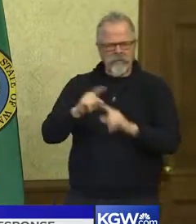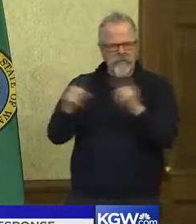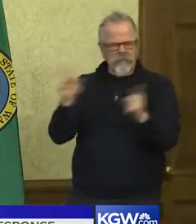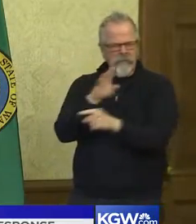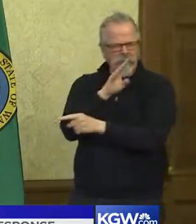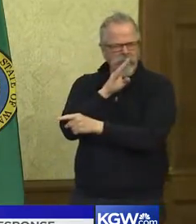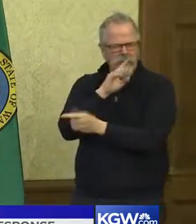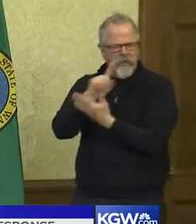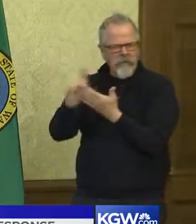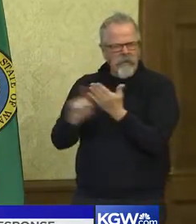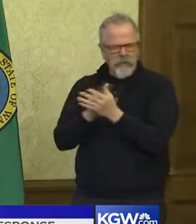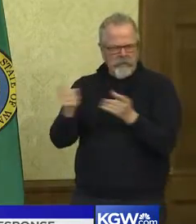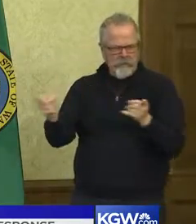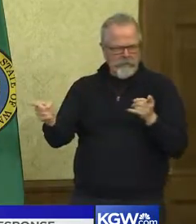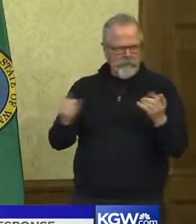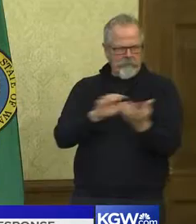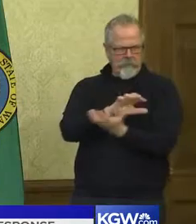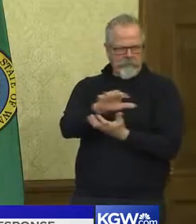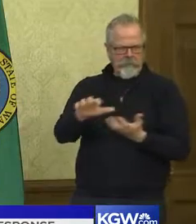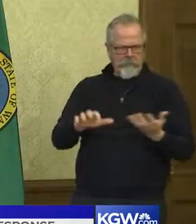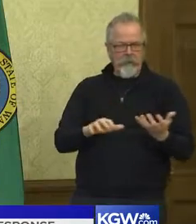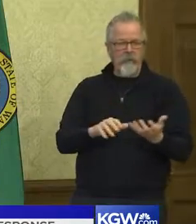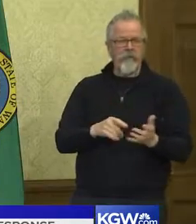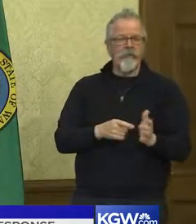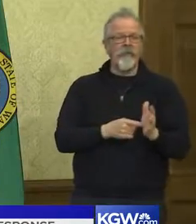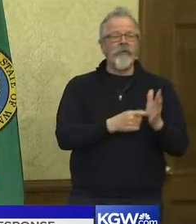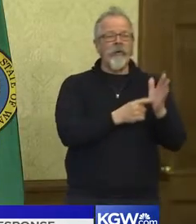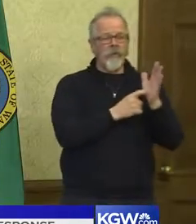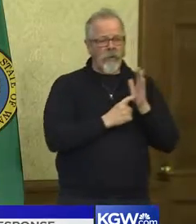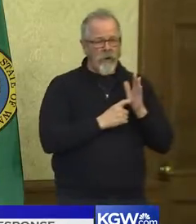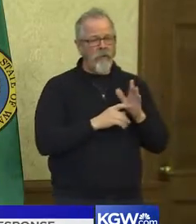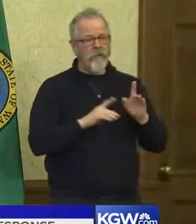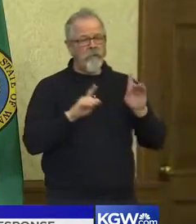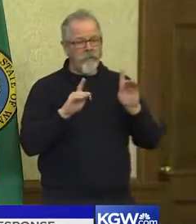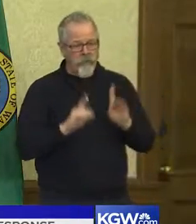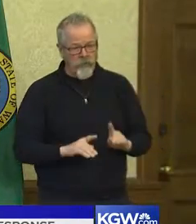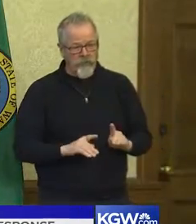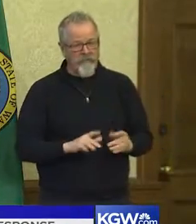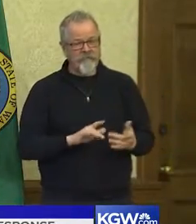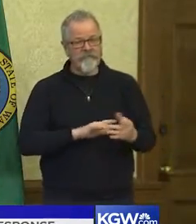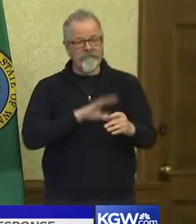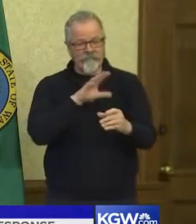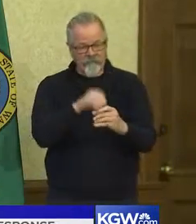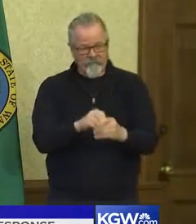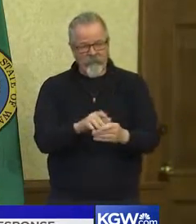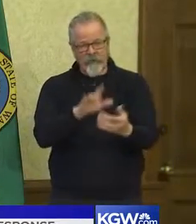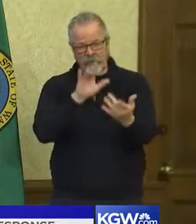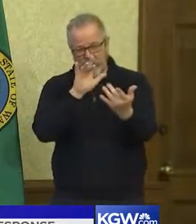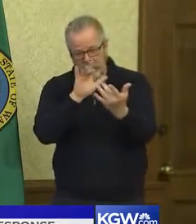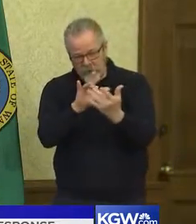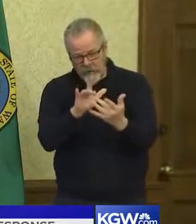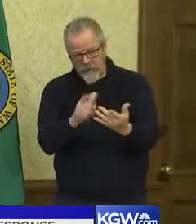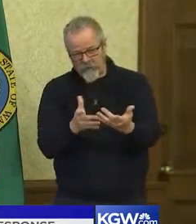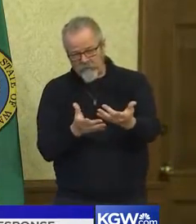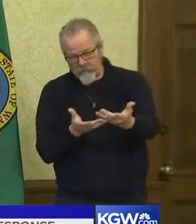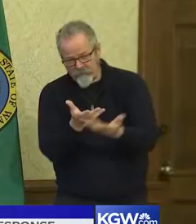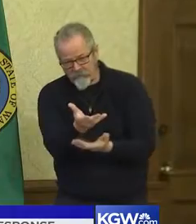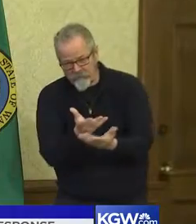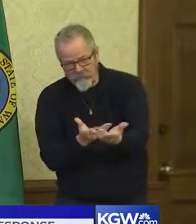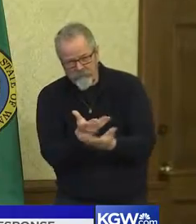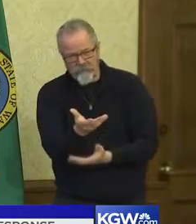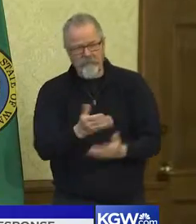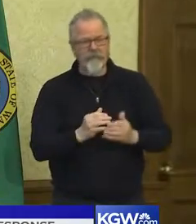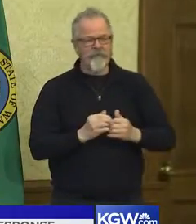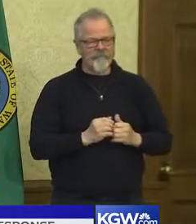applied where it's a circumstance that doesn't make sense in a pandemic. So for example, we had